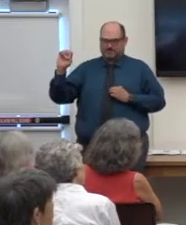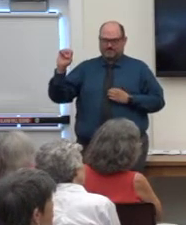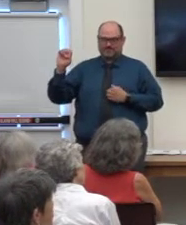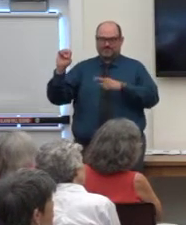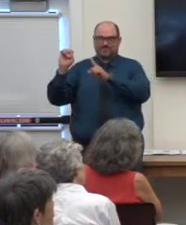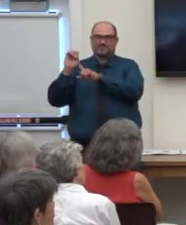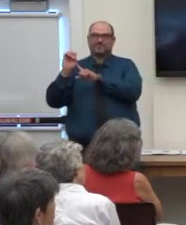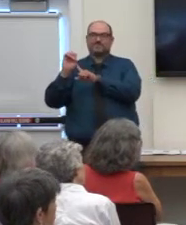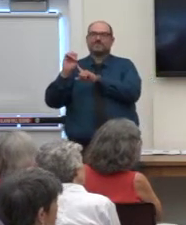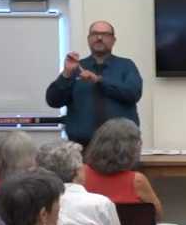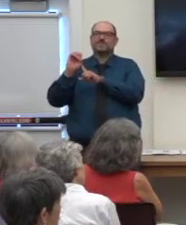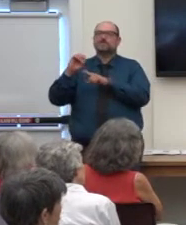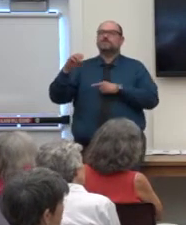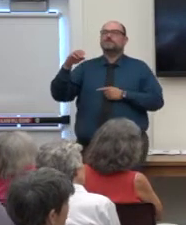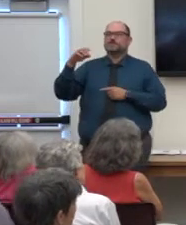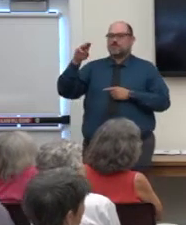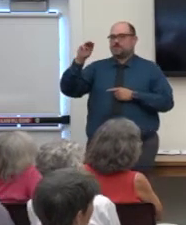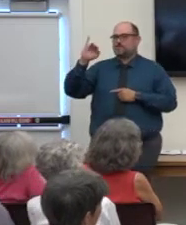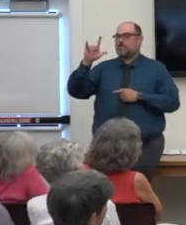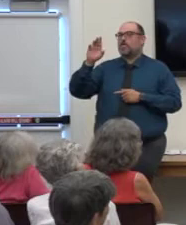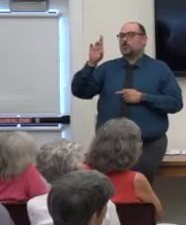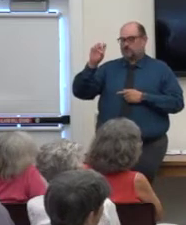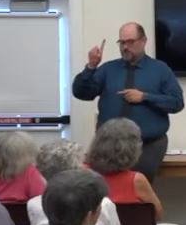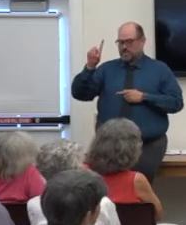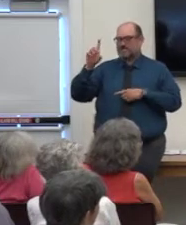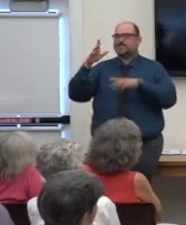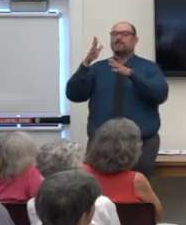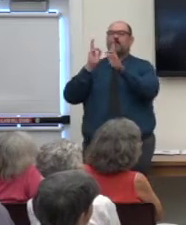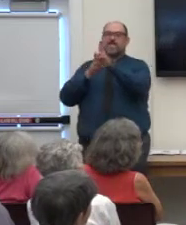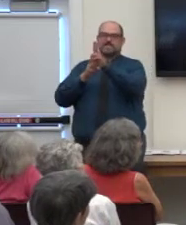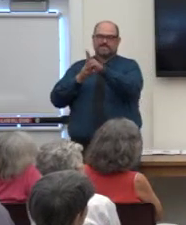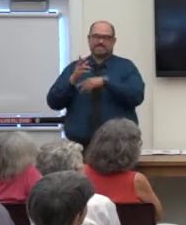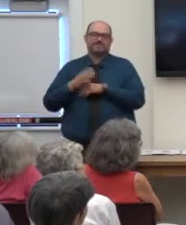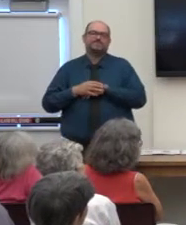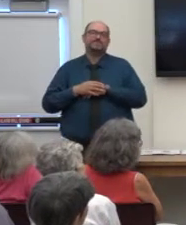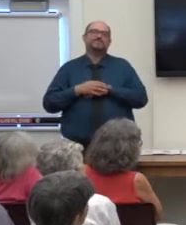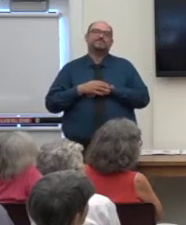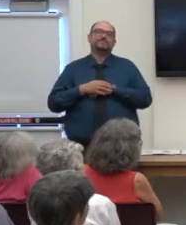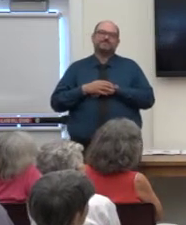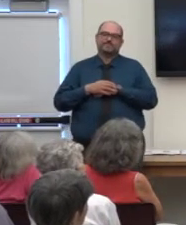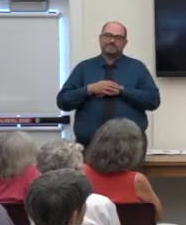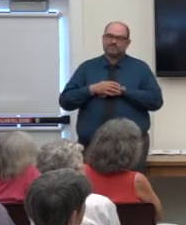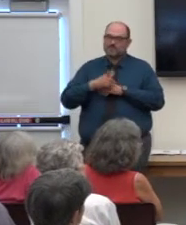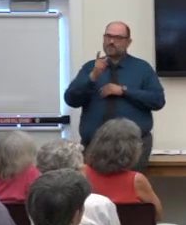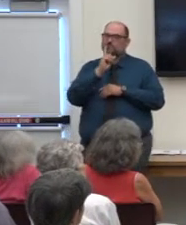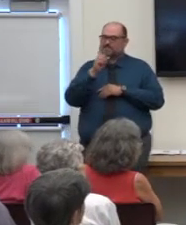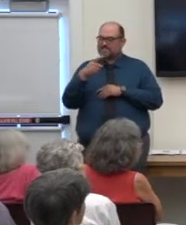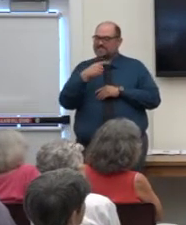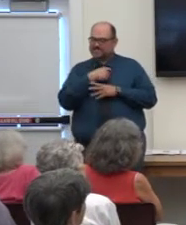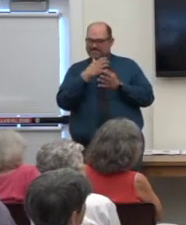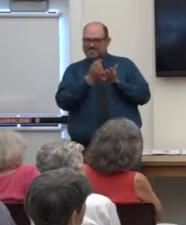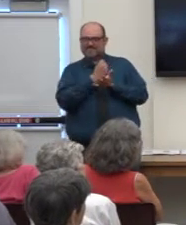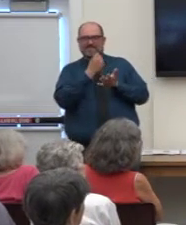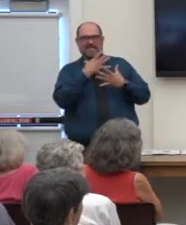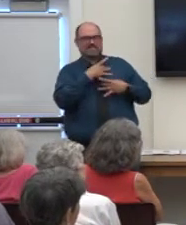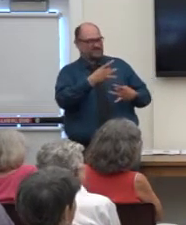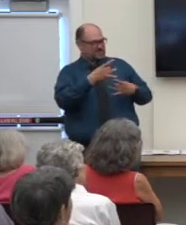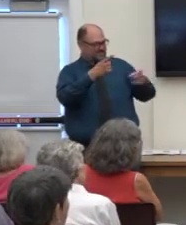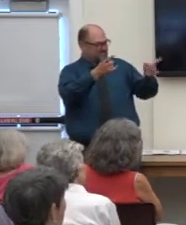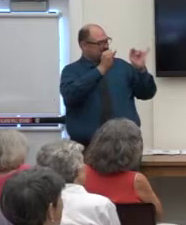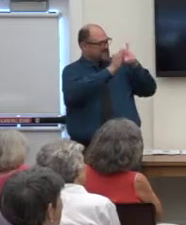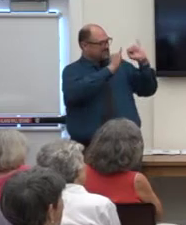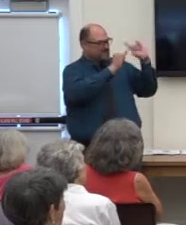who, it's always interesting to see other people's interviews of someone because it's like, word for word, that's exactly what she says on my